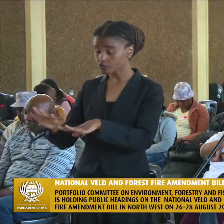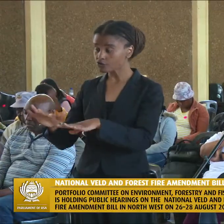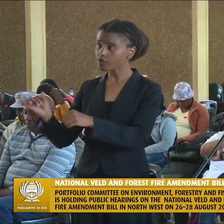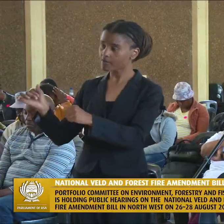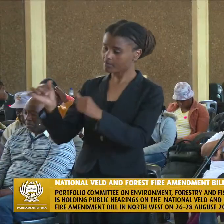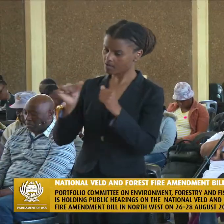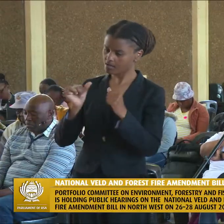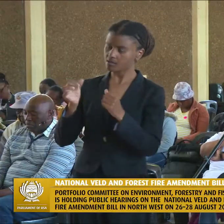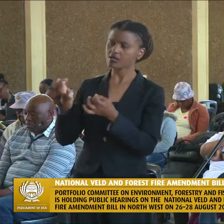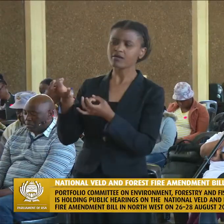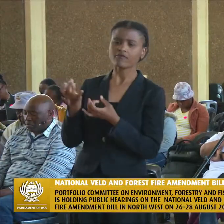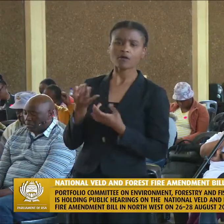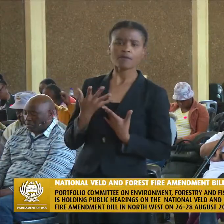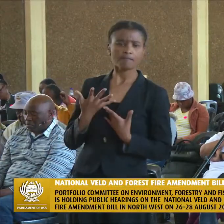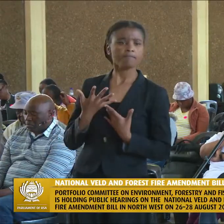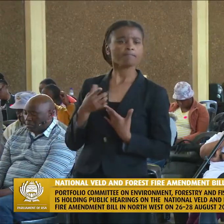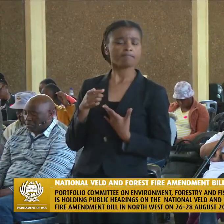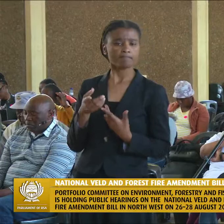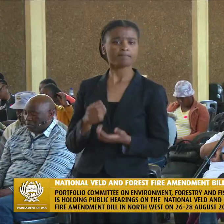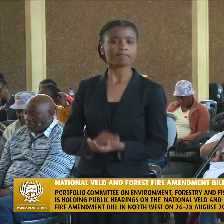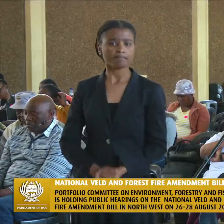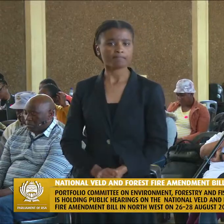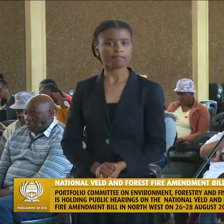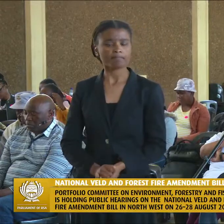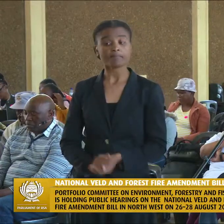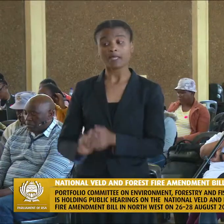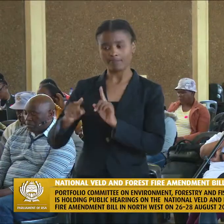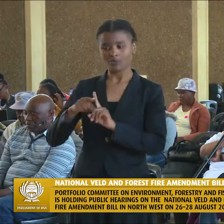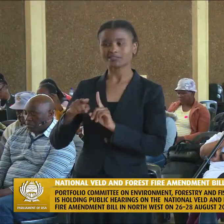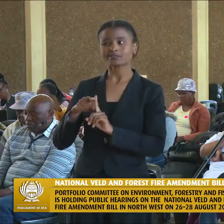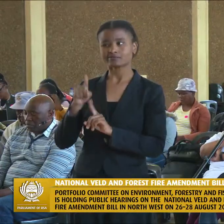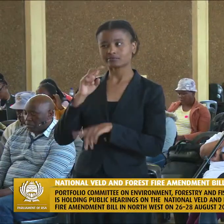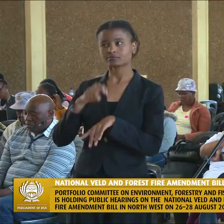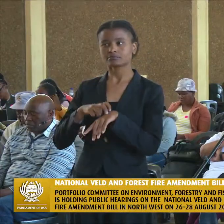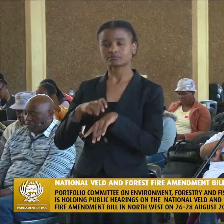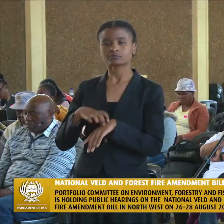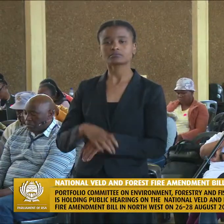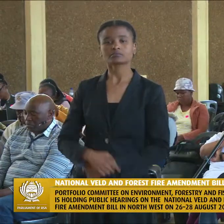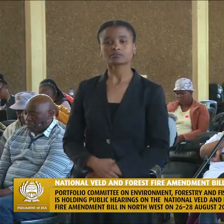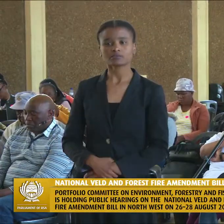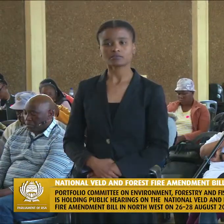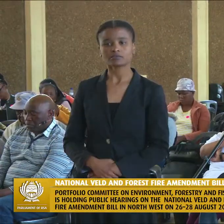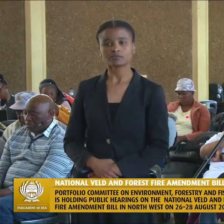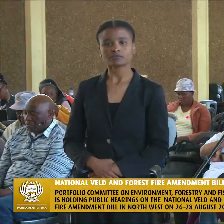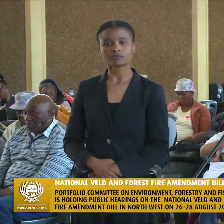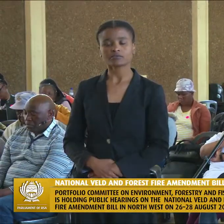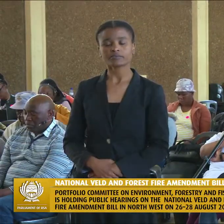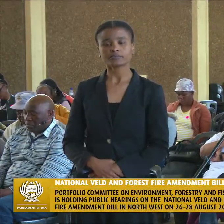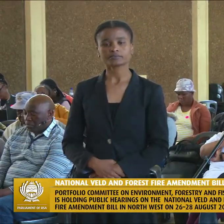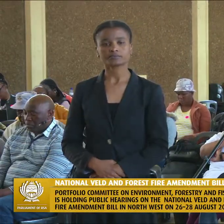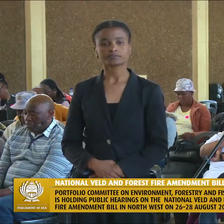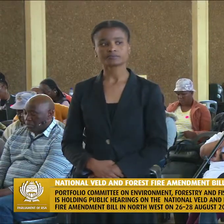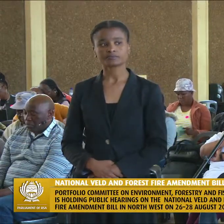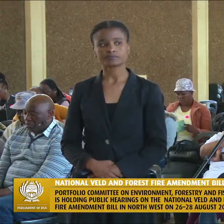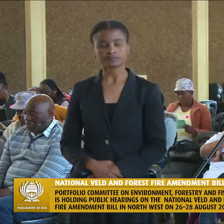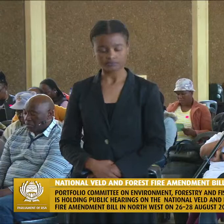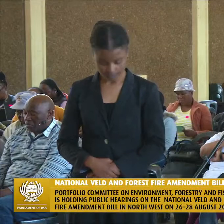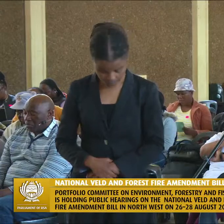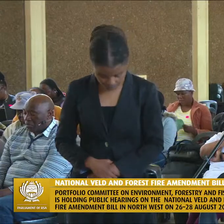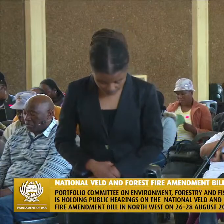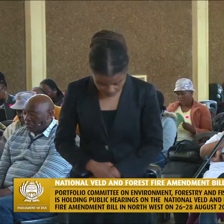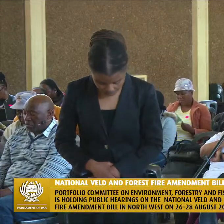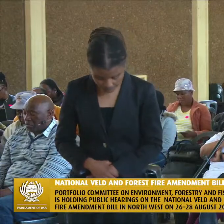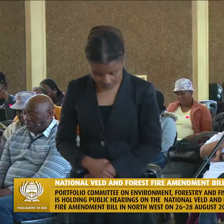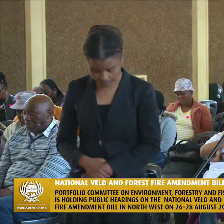so that we can receive some feedback which is positive and we only pleased you guys worry lesser